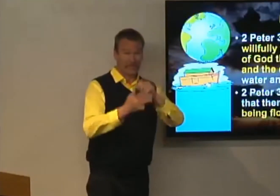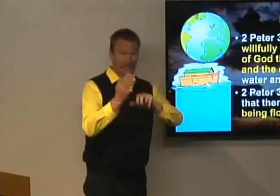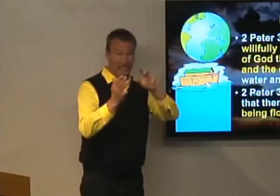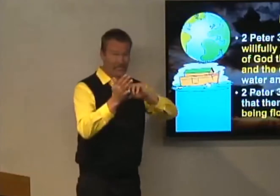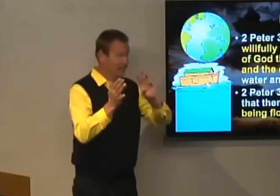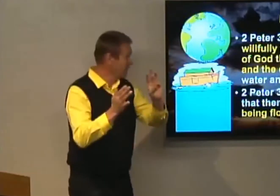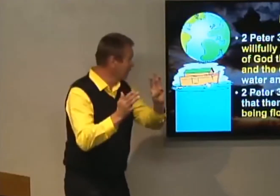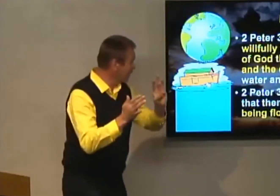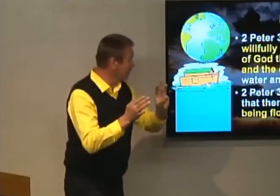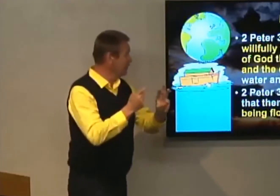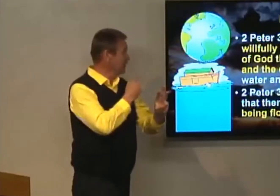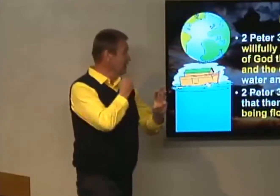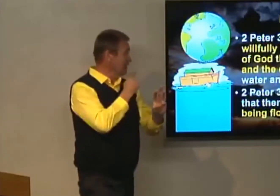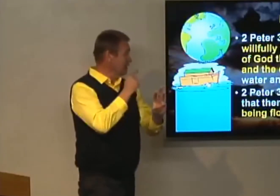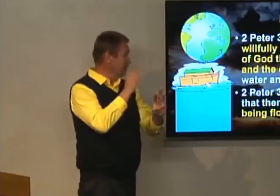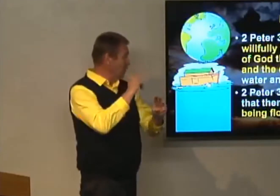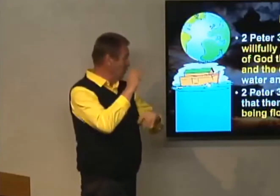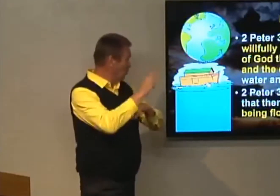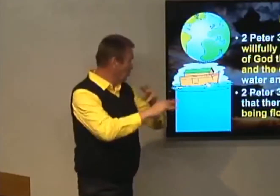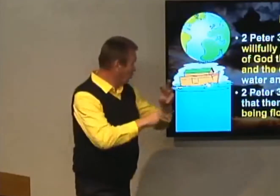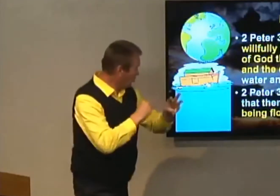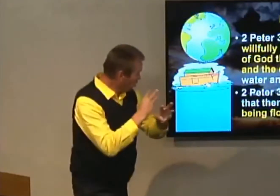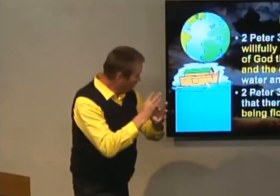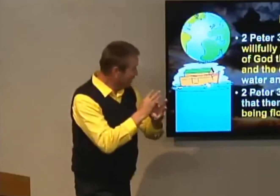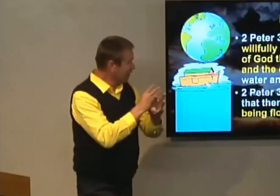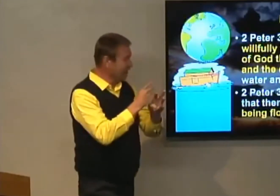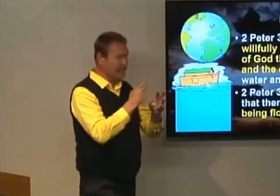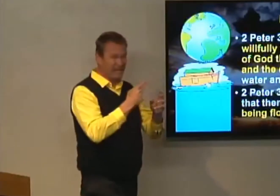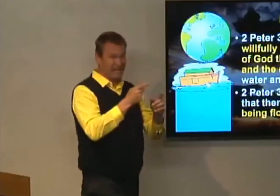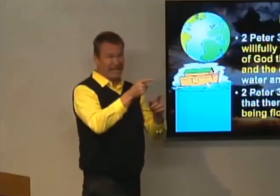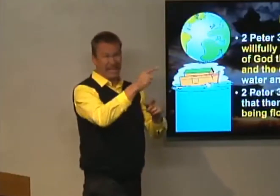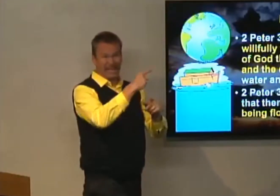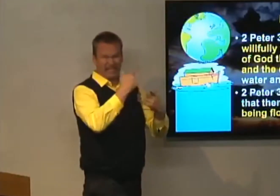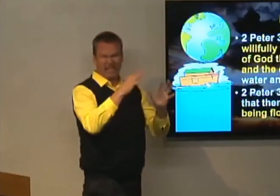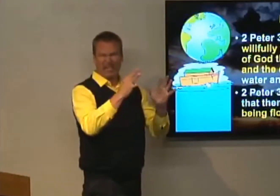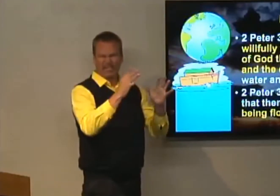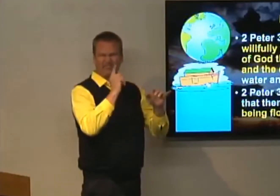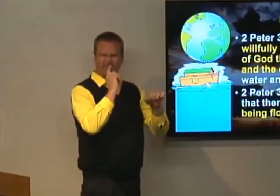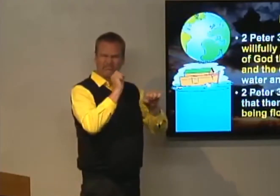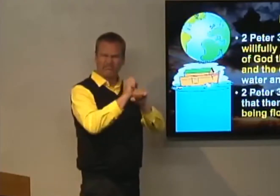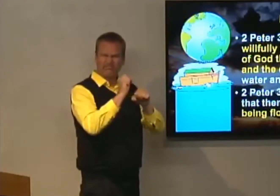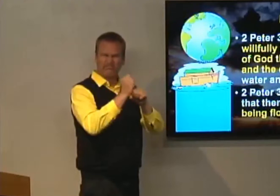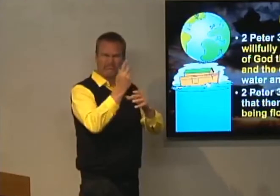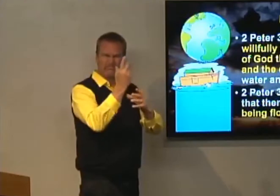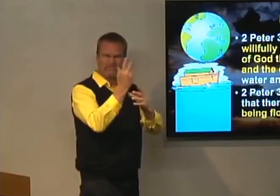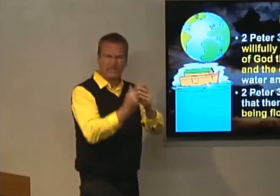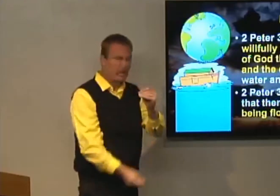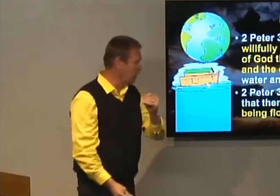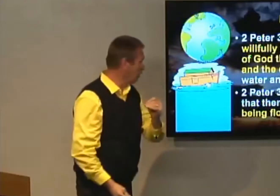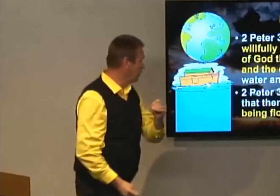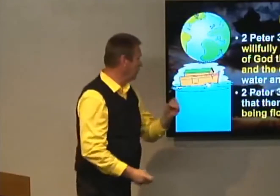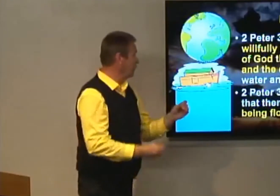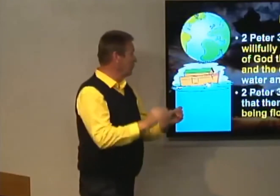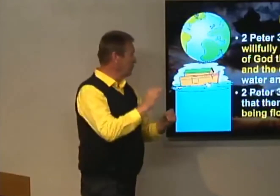In 2 Peter, verse 6, it says, by which the world that